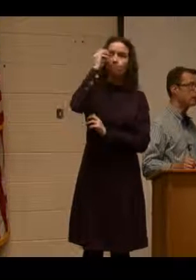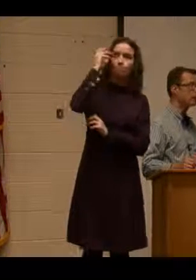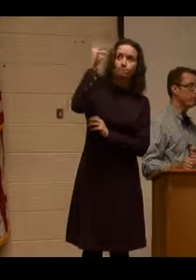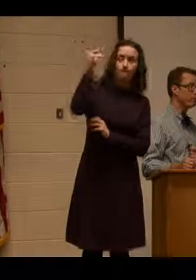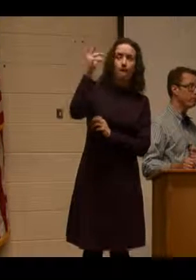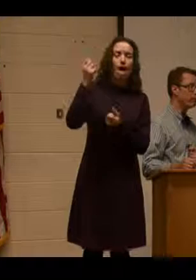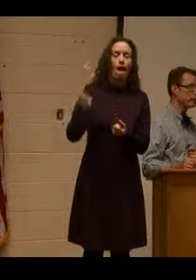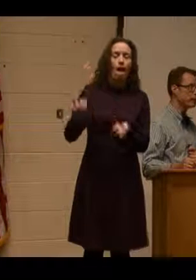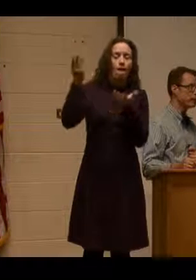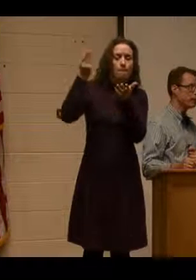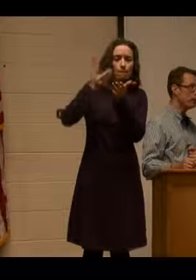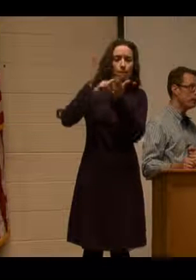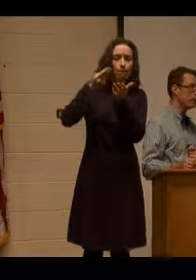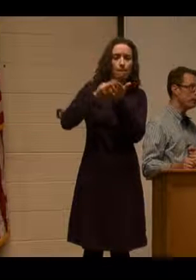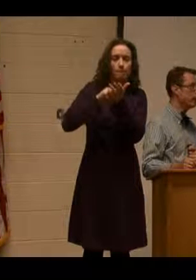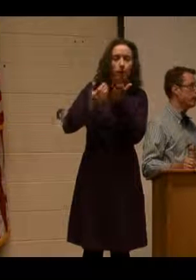earning.